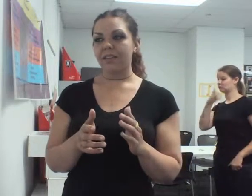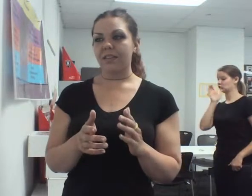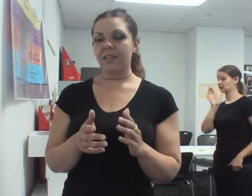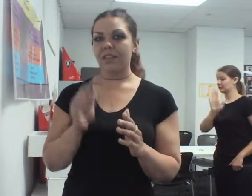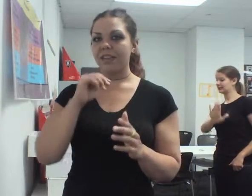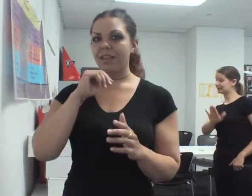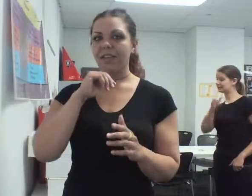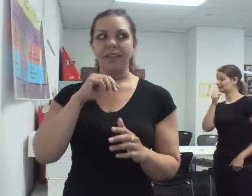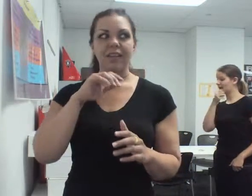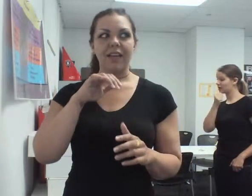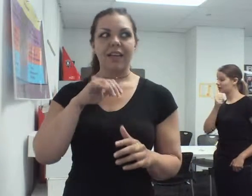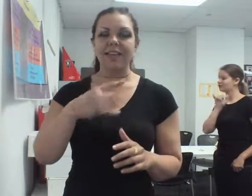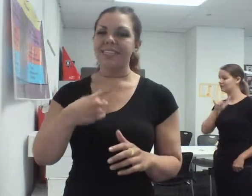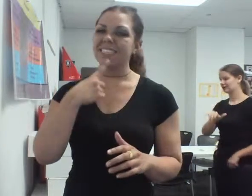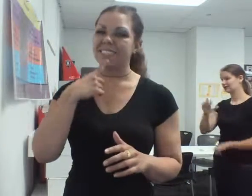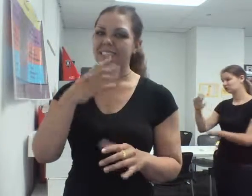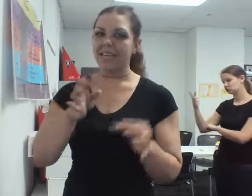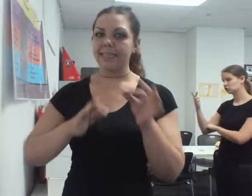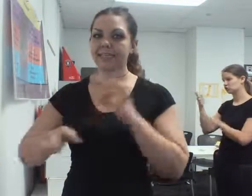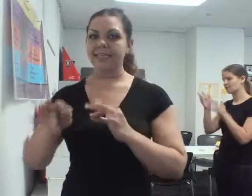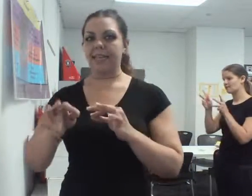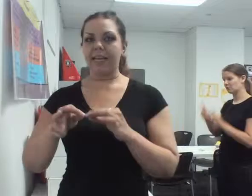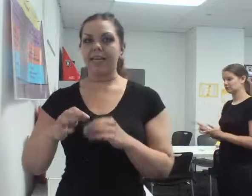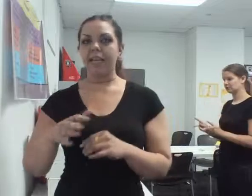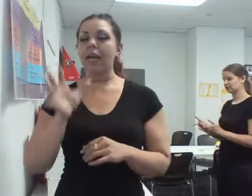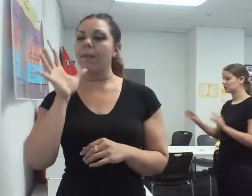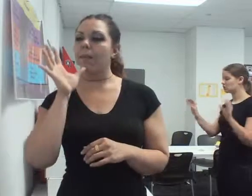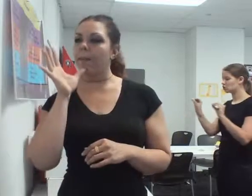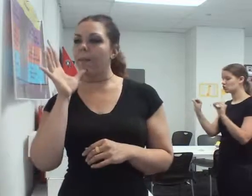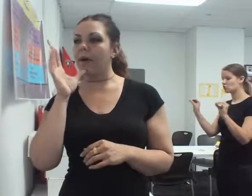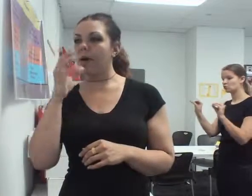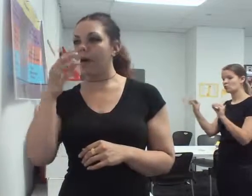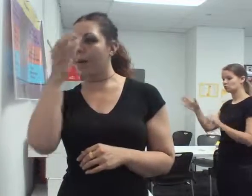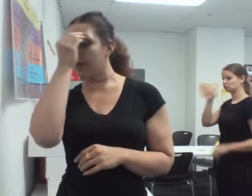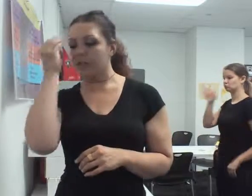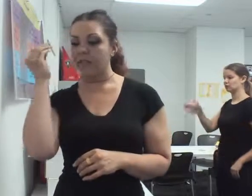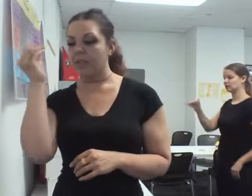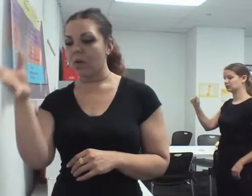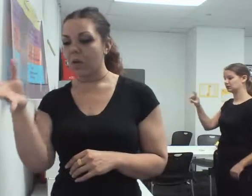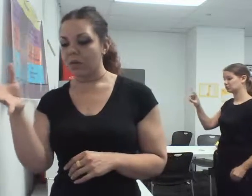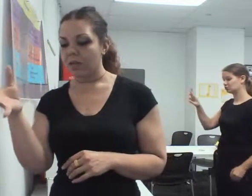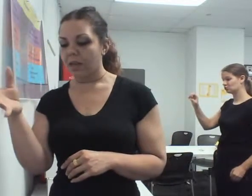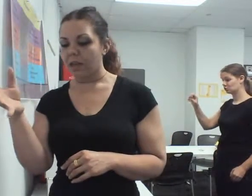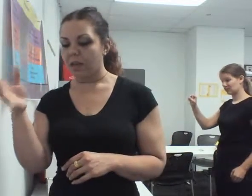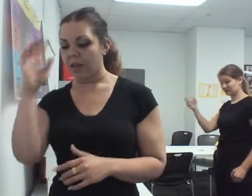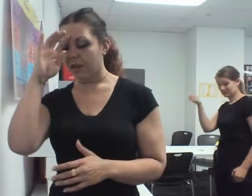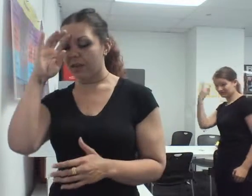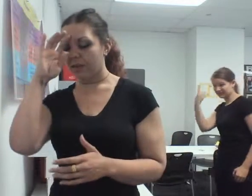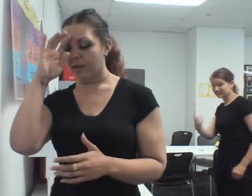third person. No direct address at all. That makes sense? That's exactly what you just did. Good? All